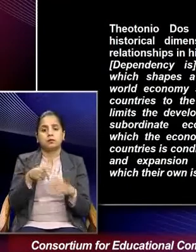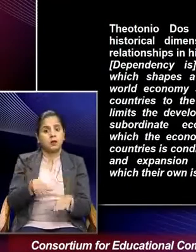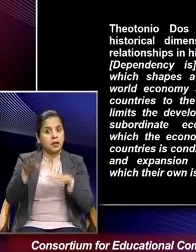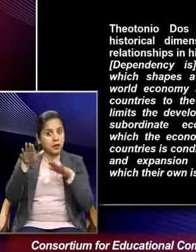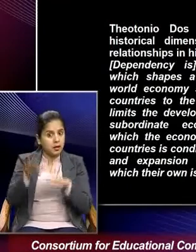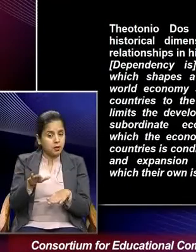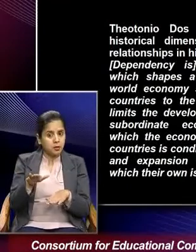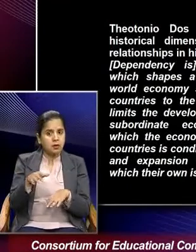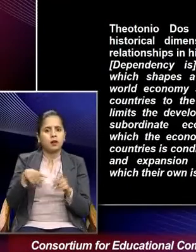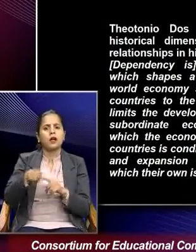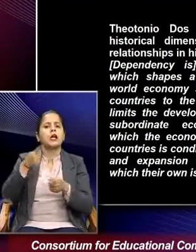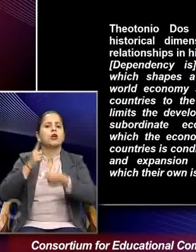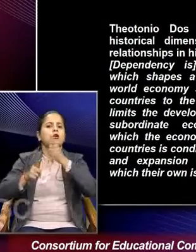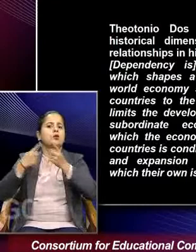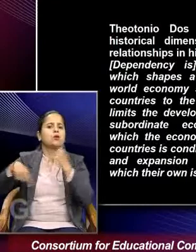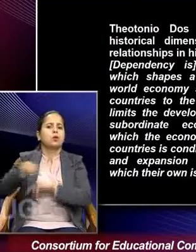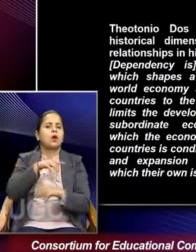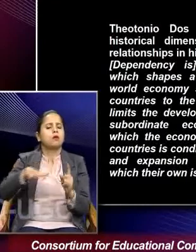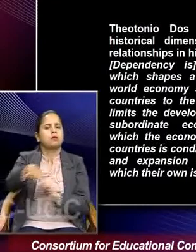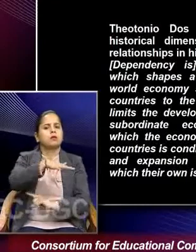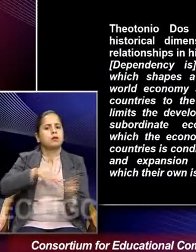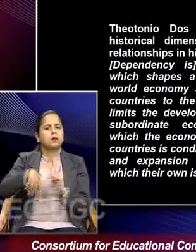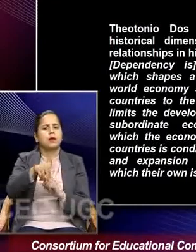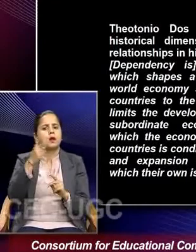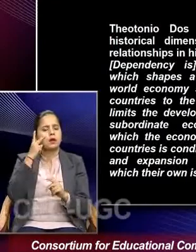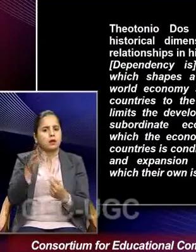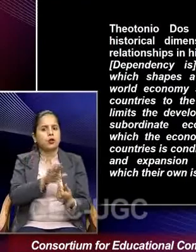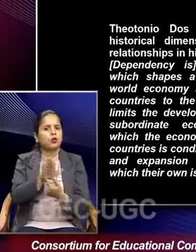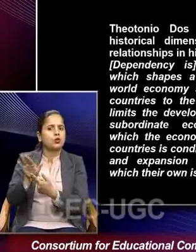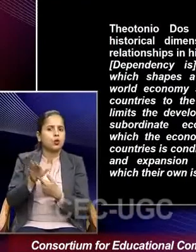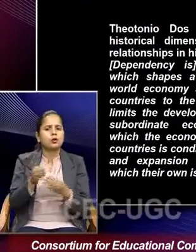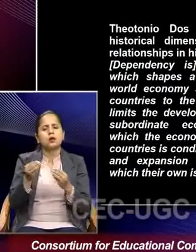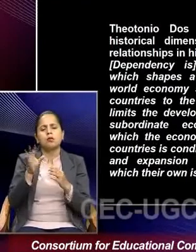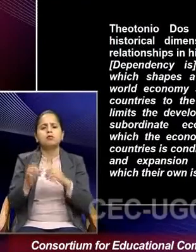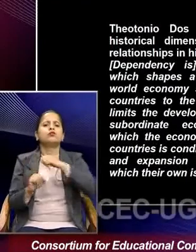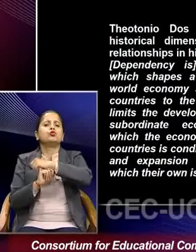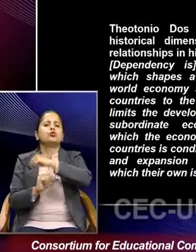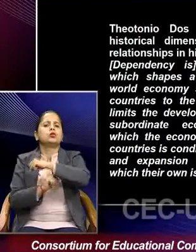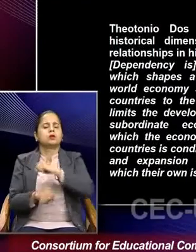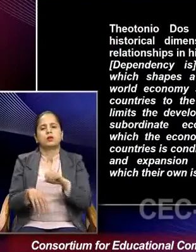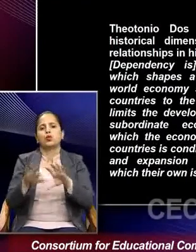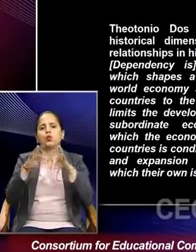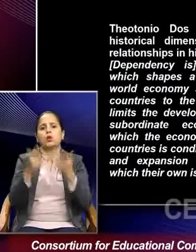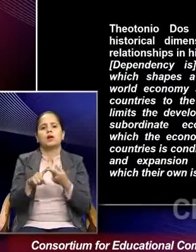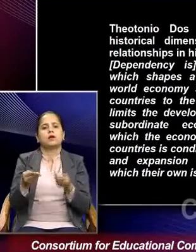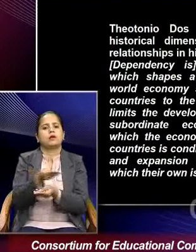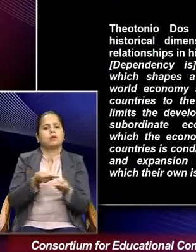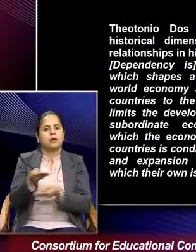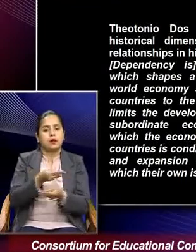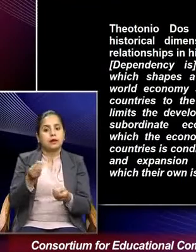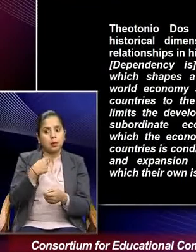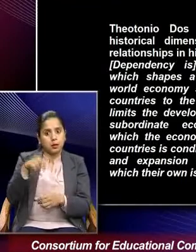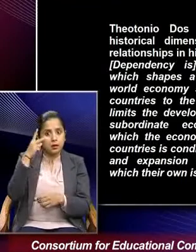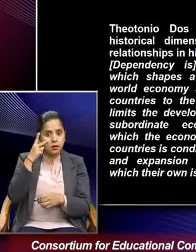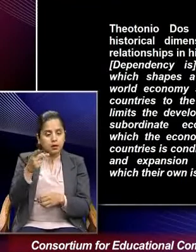dependency is an historical condition which shapes a certain structure of the world economy such that